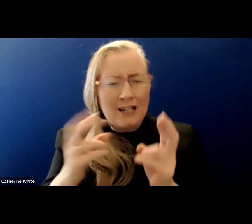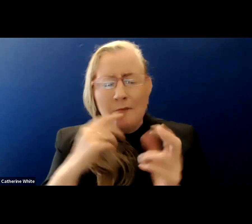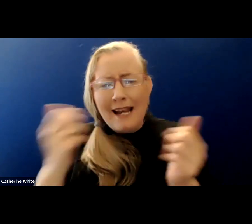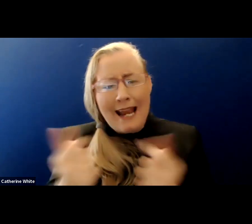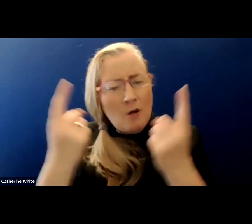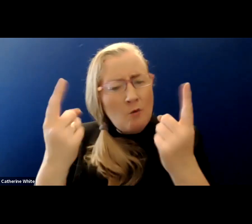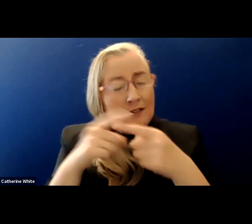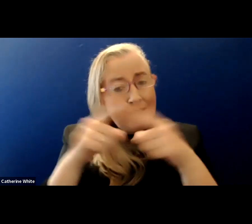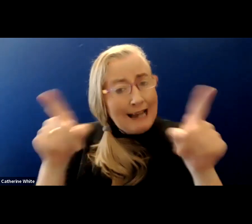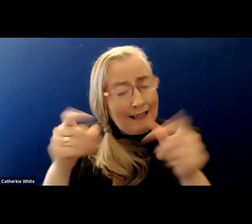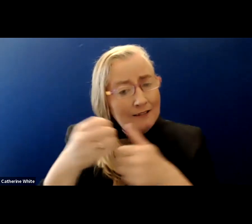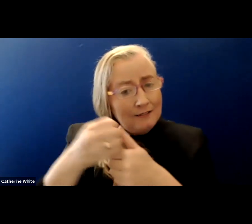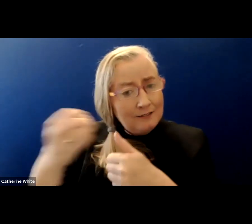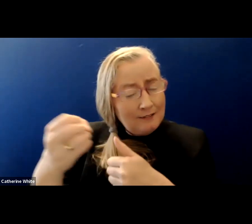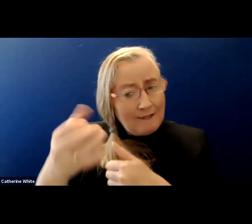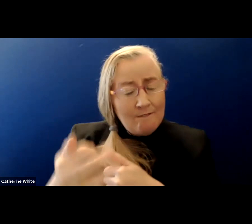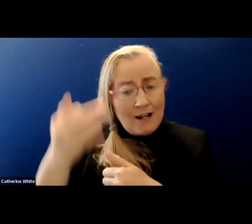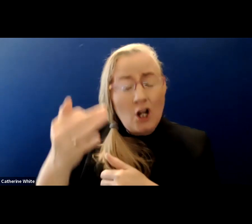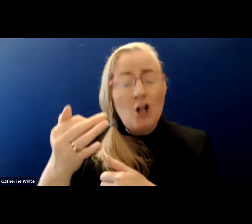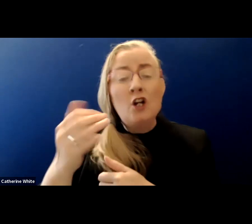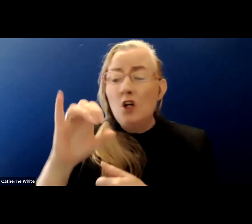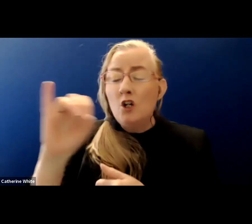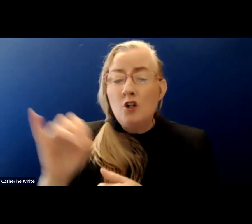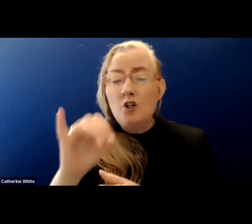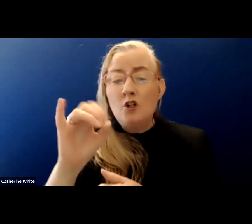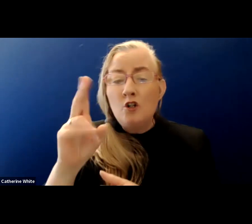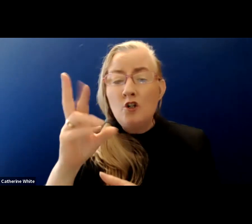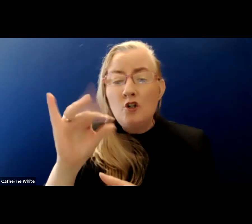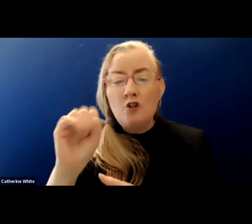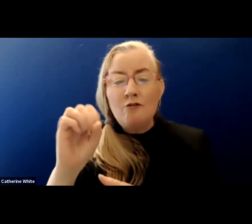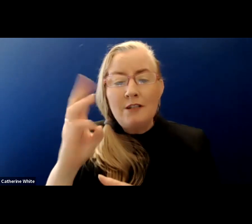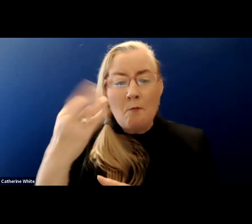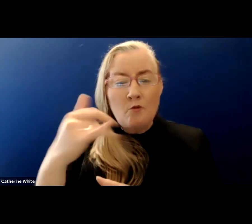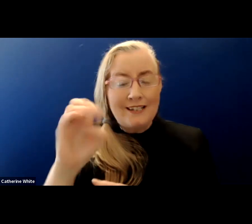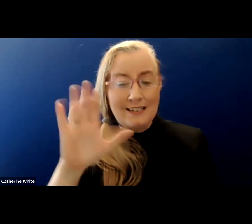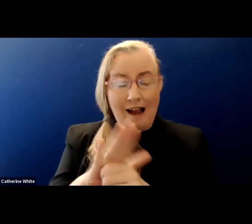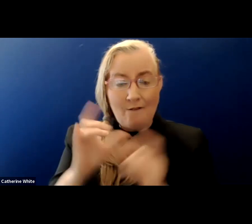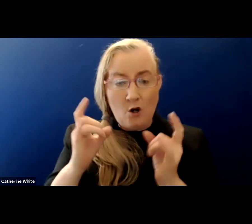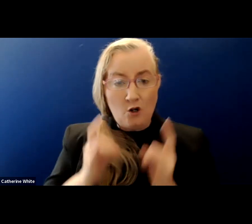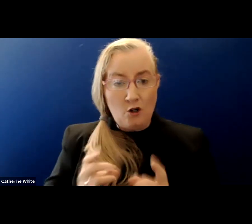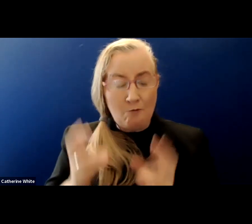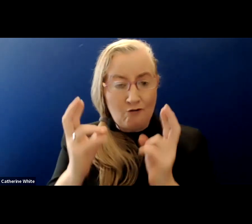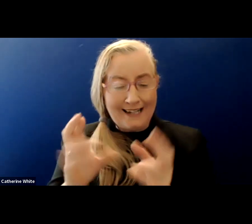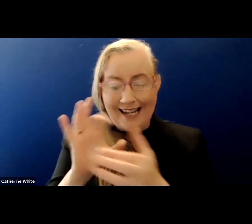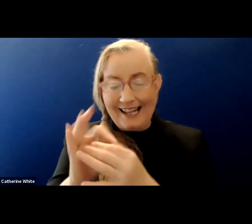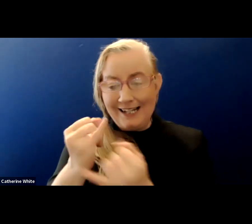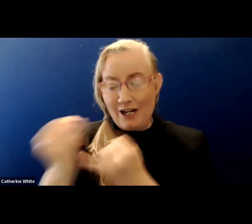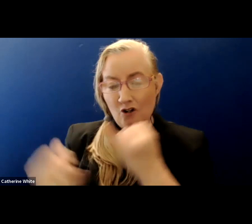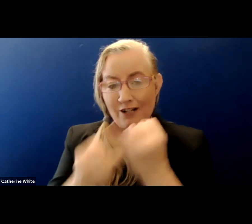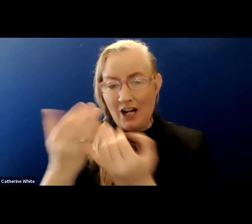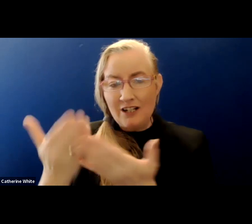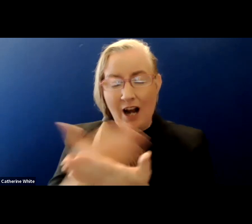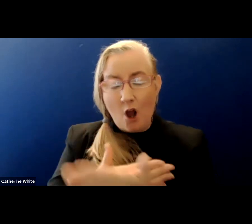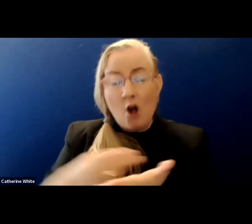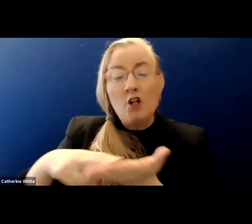else finds the jurisprudence of the European Court of Human Rights on issues relating to international law, the use of